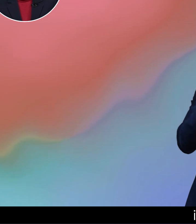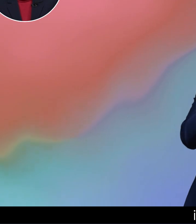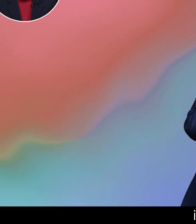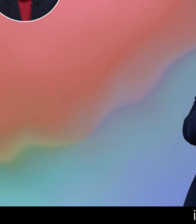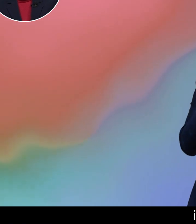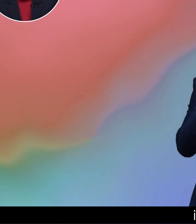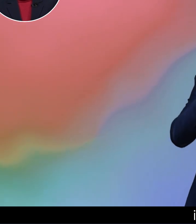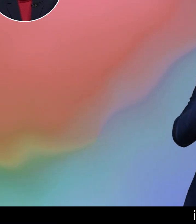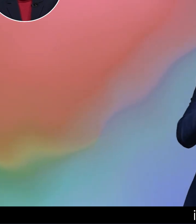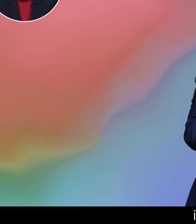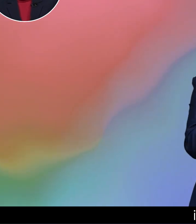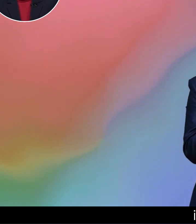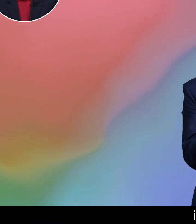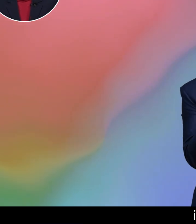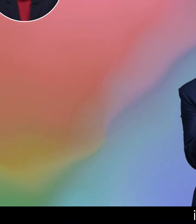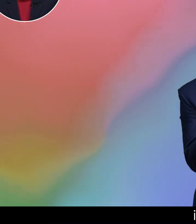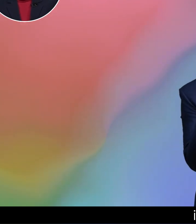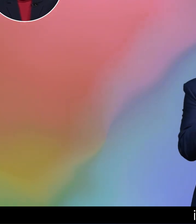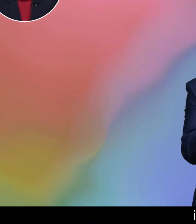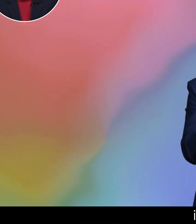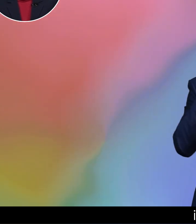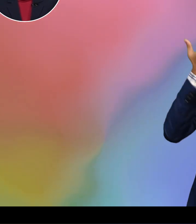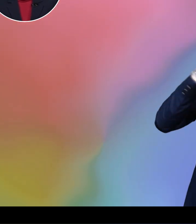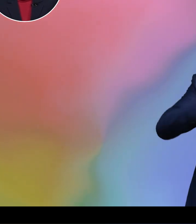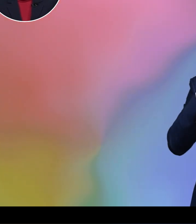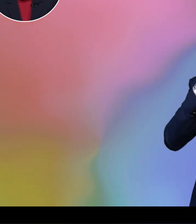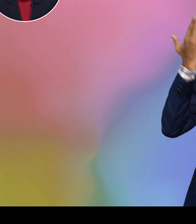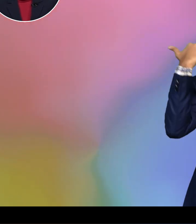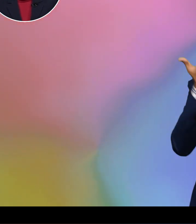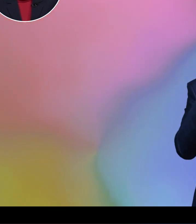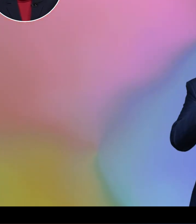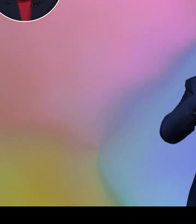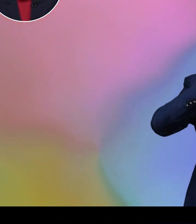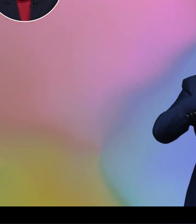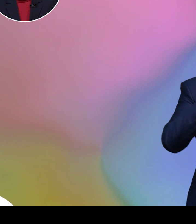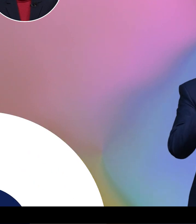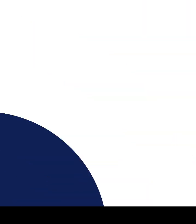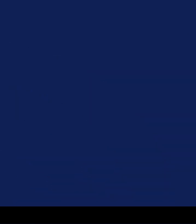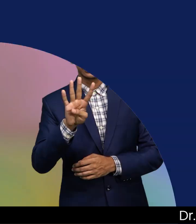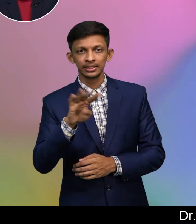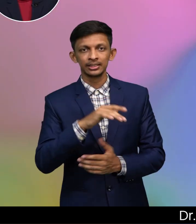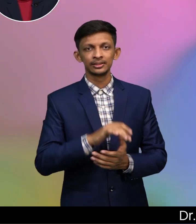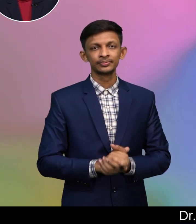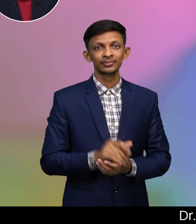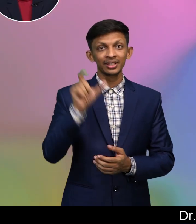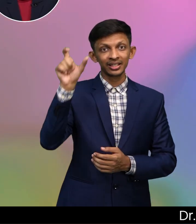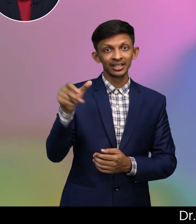Nowadays, the process of organ donation helps a lot of kidney failure patients.